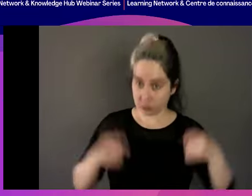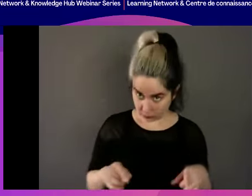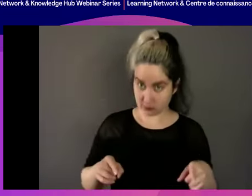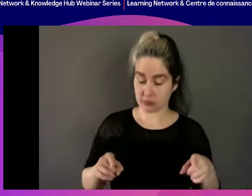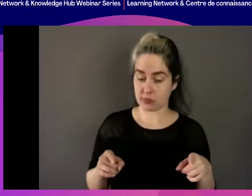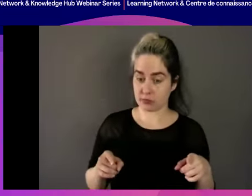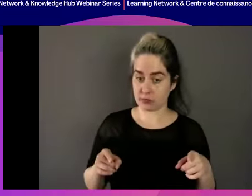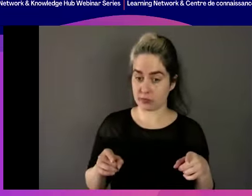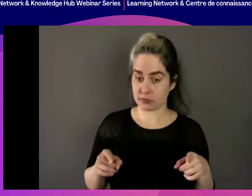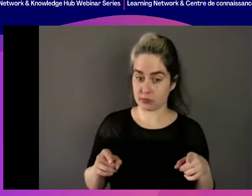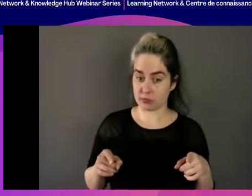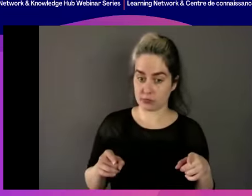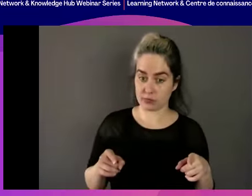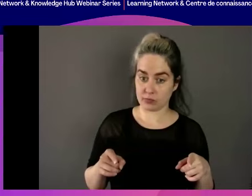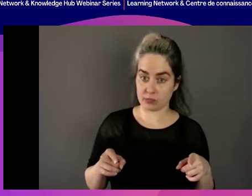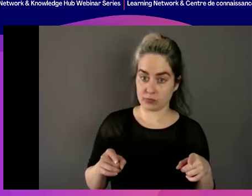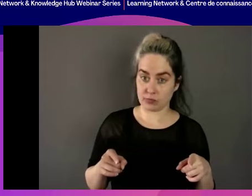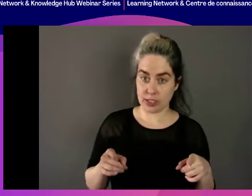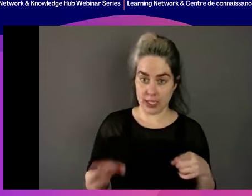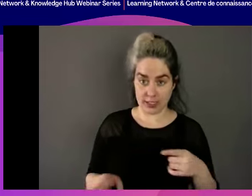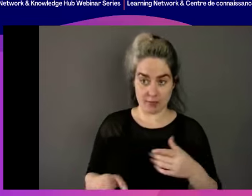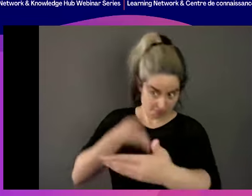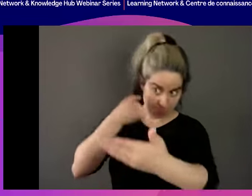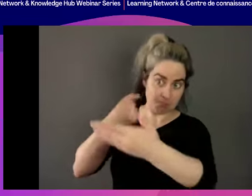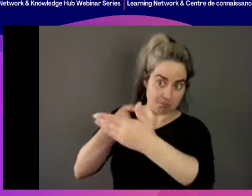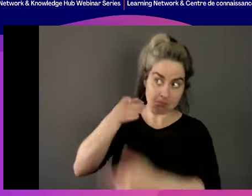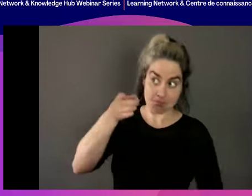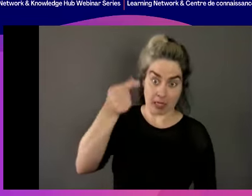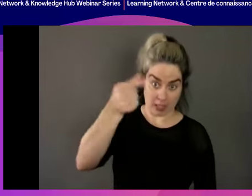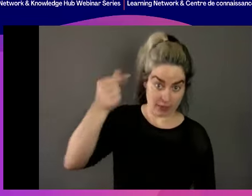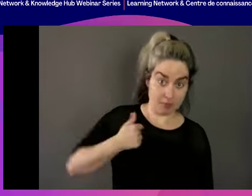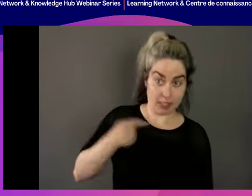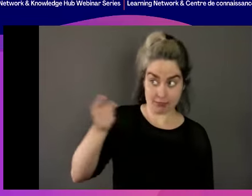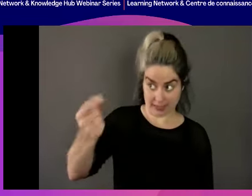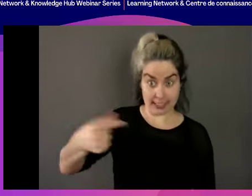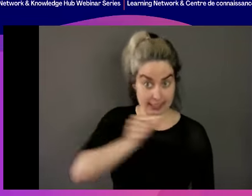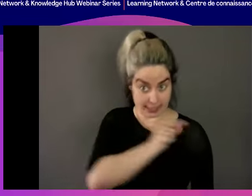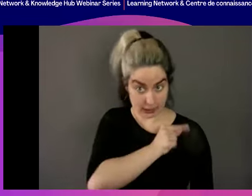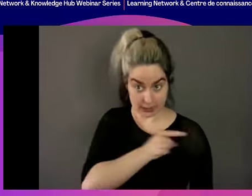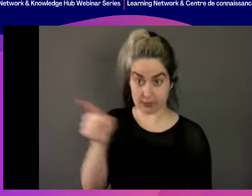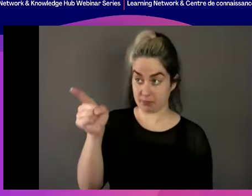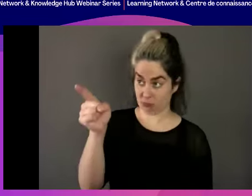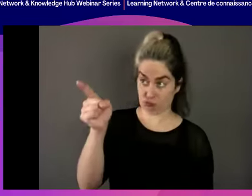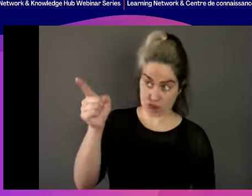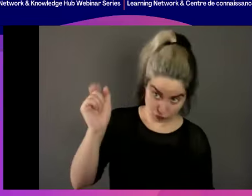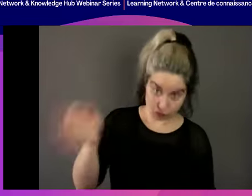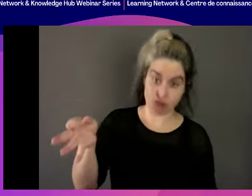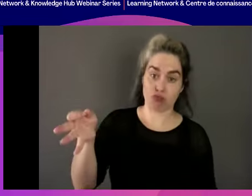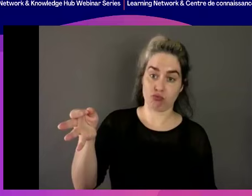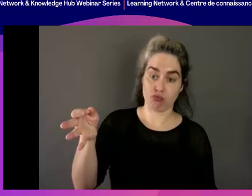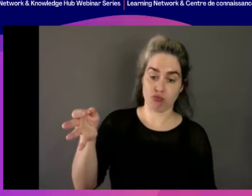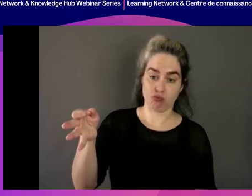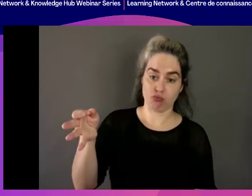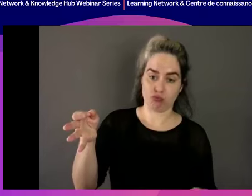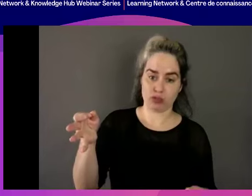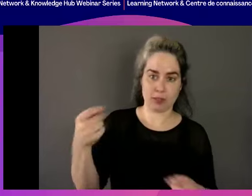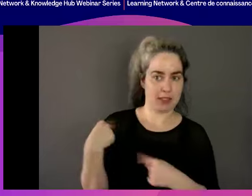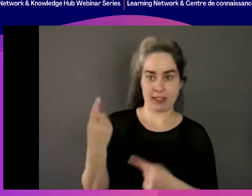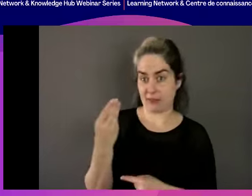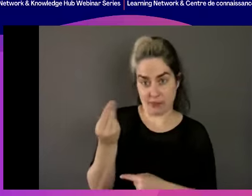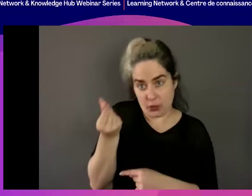that found the government of Canada guilty, has resulted relatively recently in the past couple of